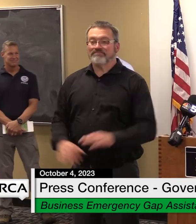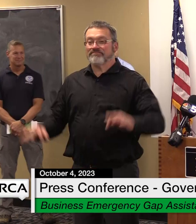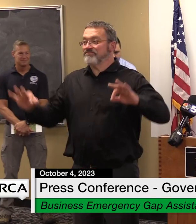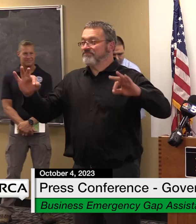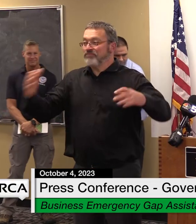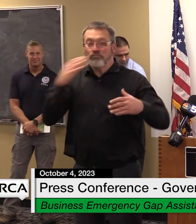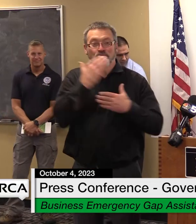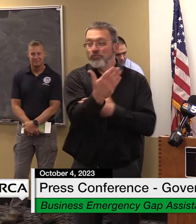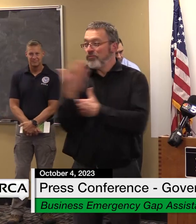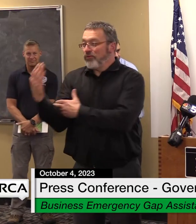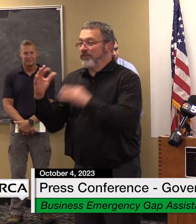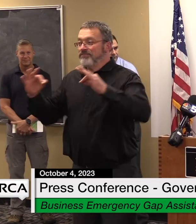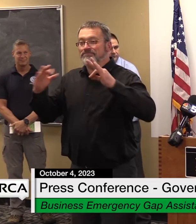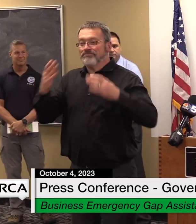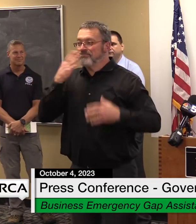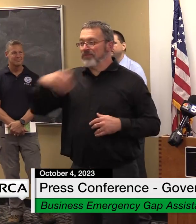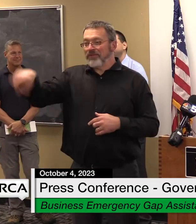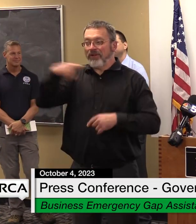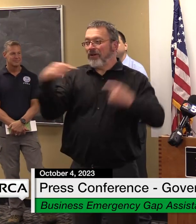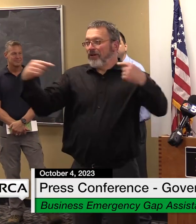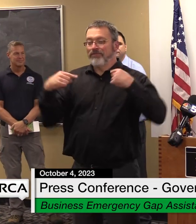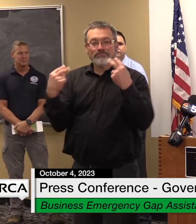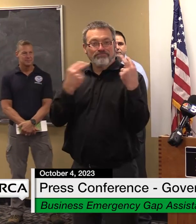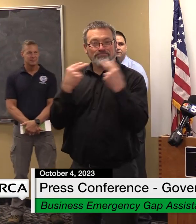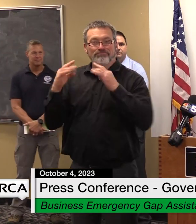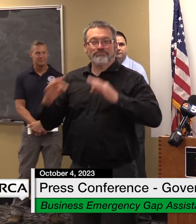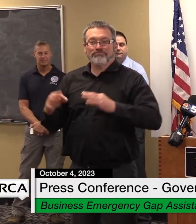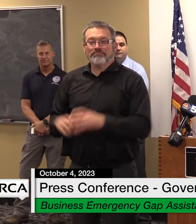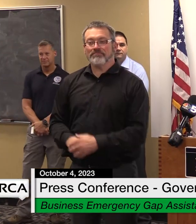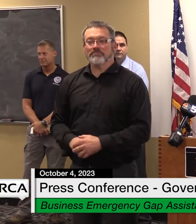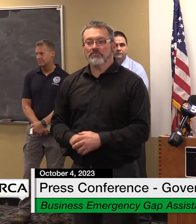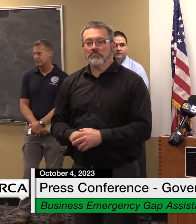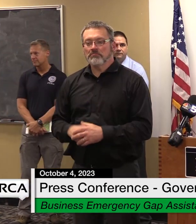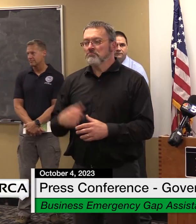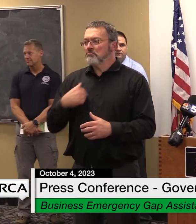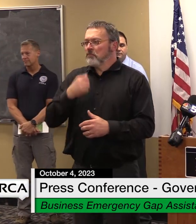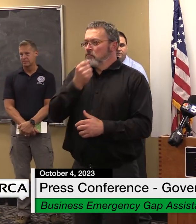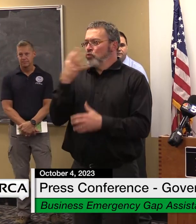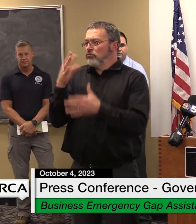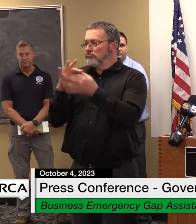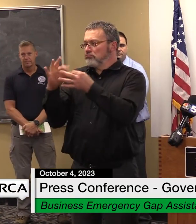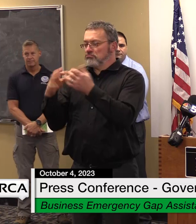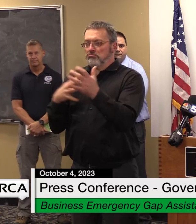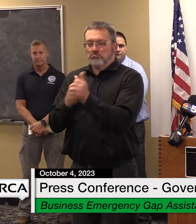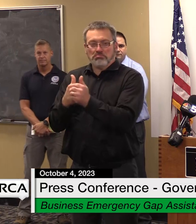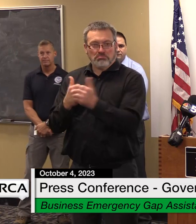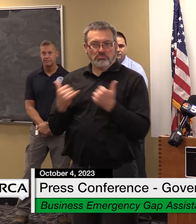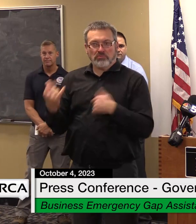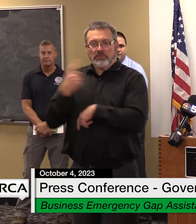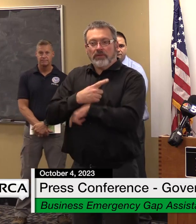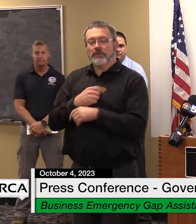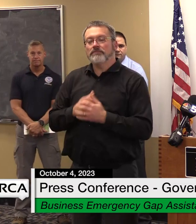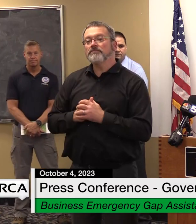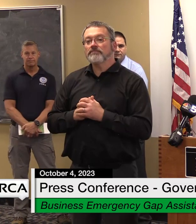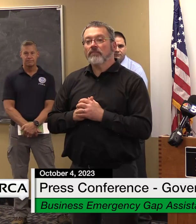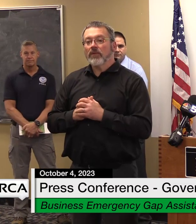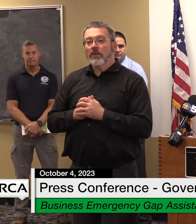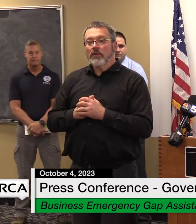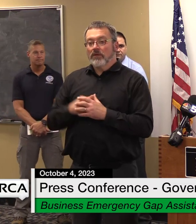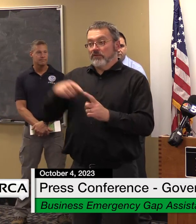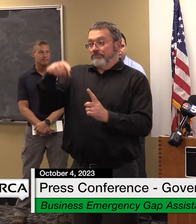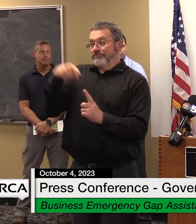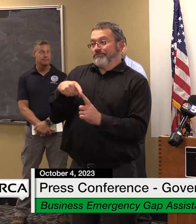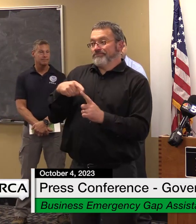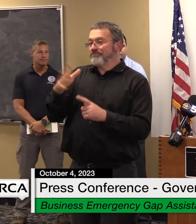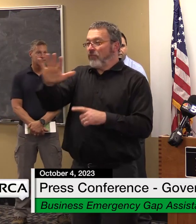Good morning, everyone, and thanks for being here today. And we have a few updates for you. First, on our heating system efforts, we've